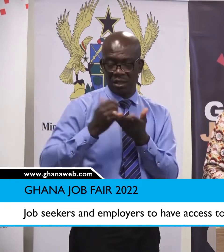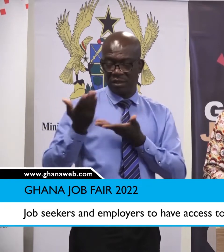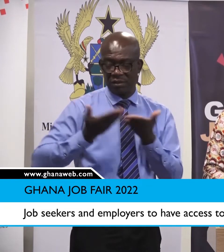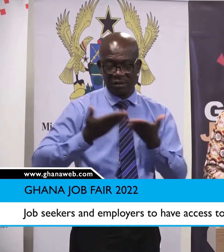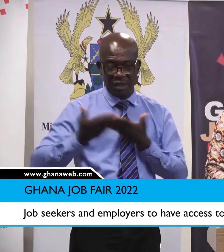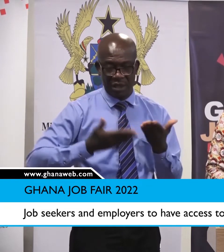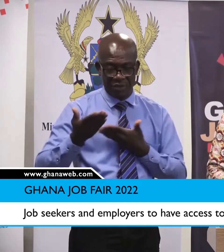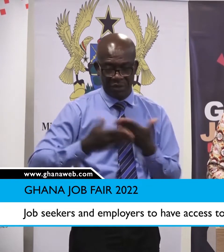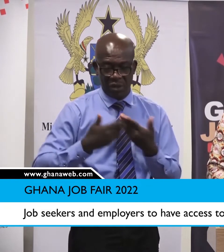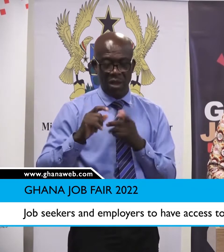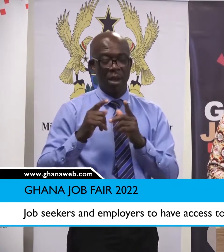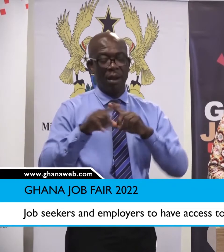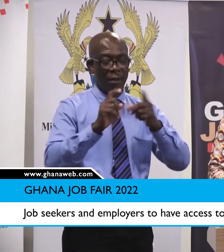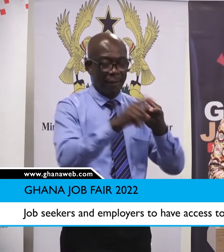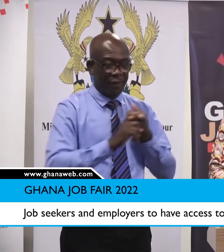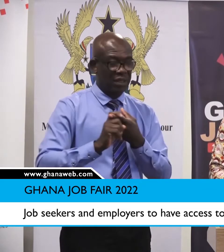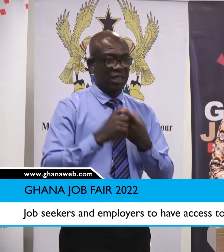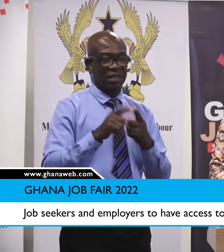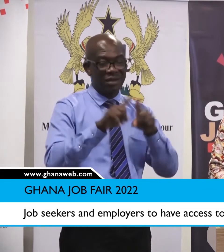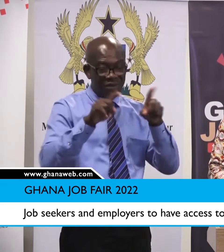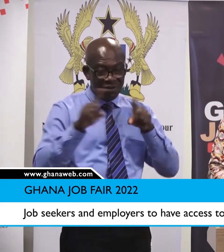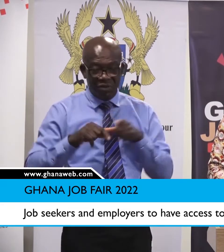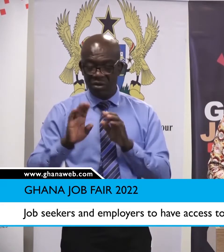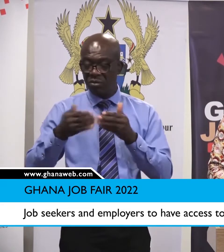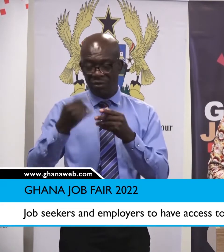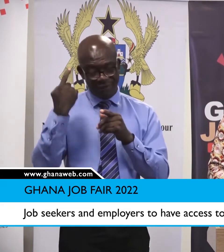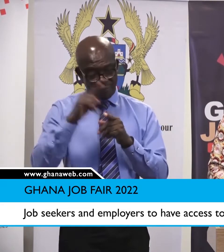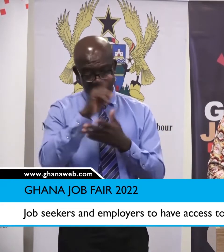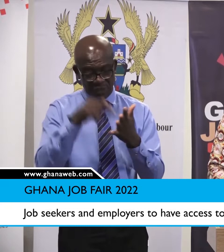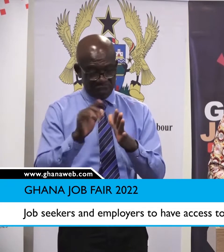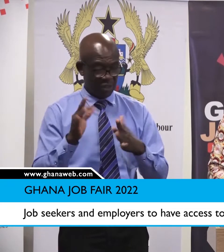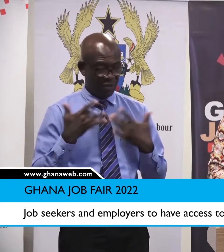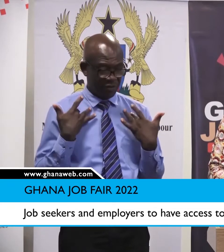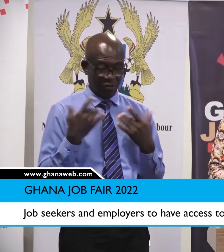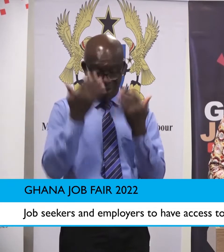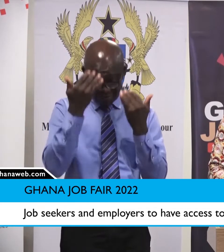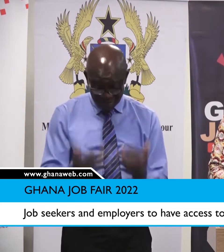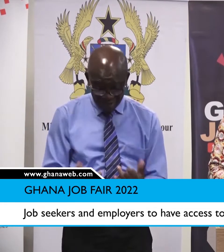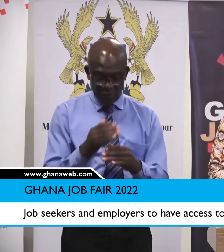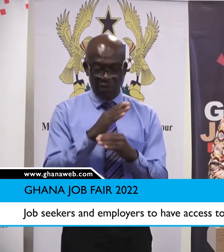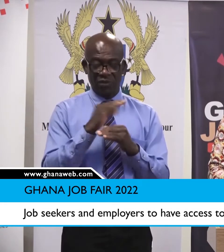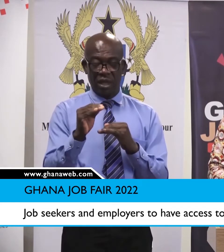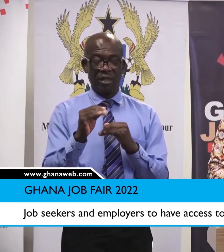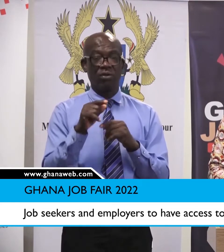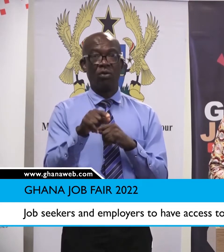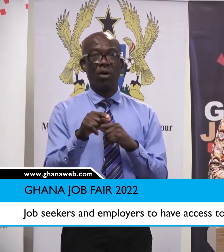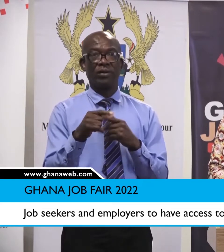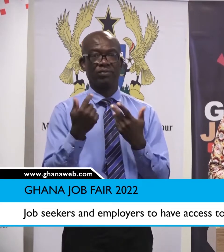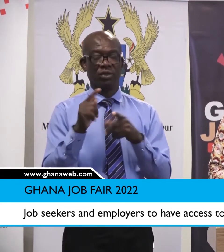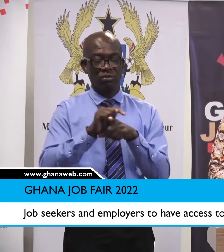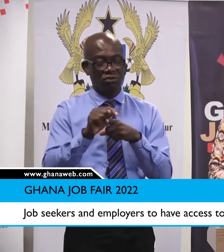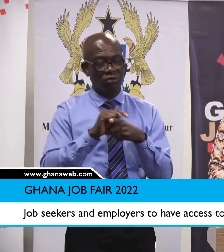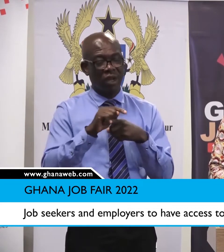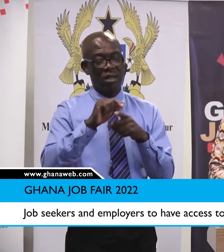the consortium of partners is providing through this event, the immediate and unmediated matching of groomed and trained